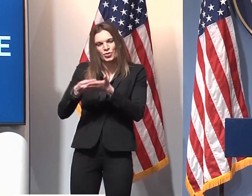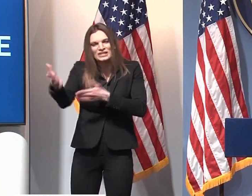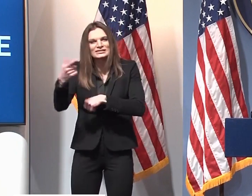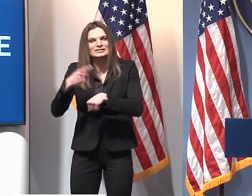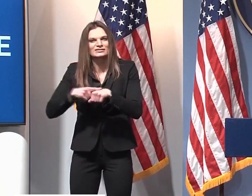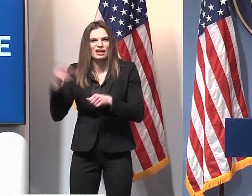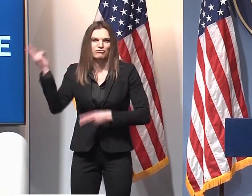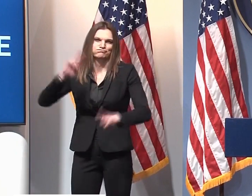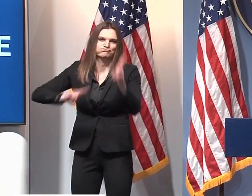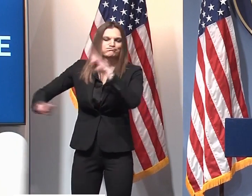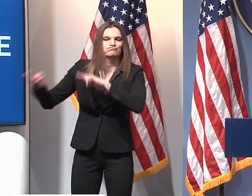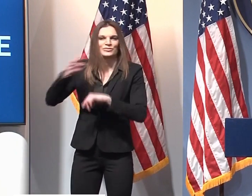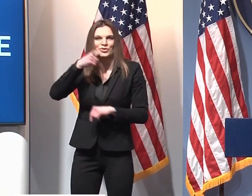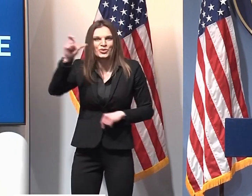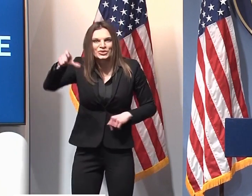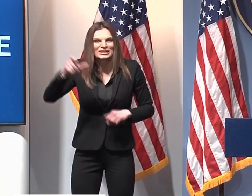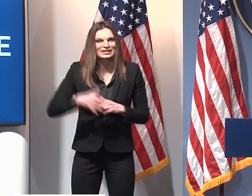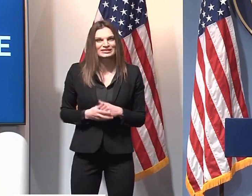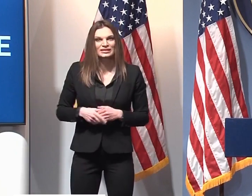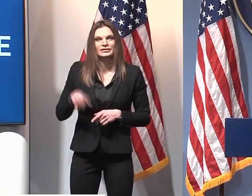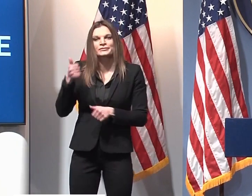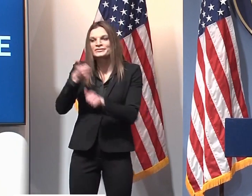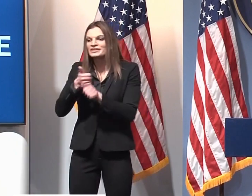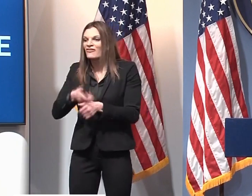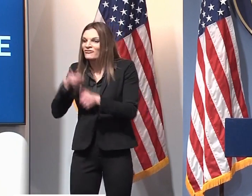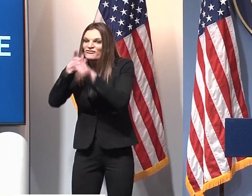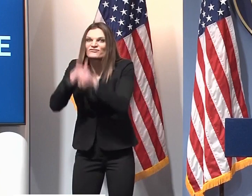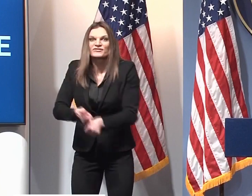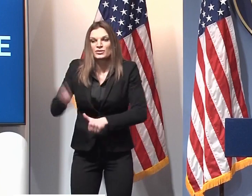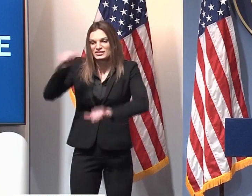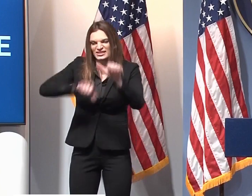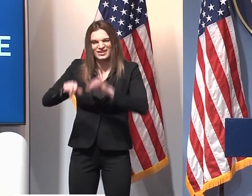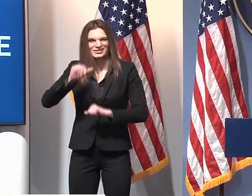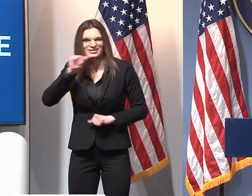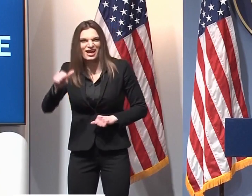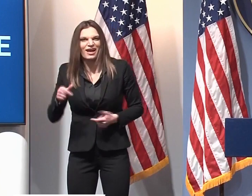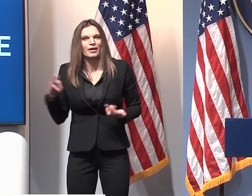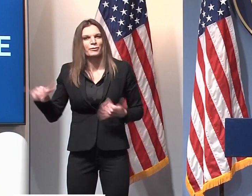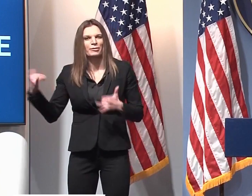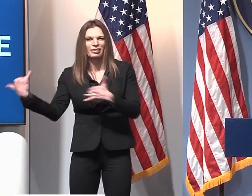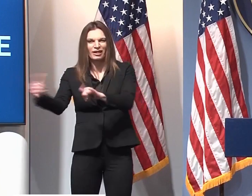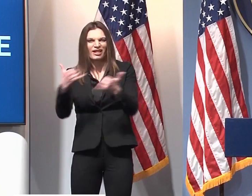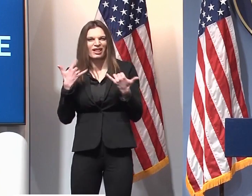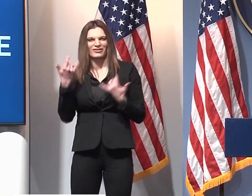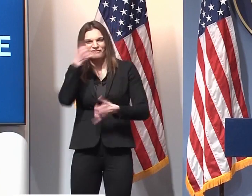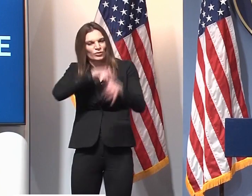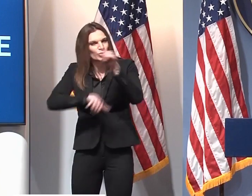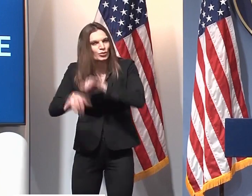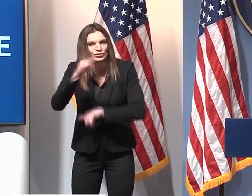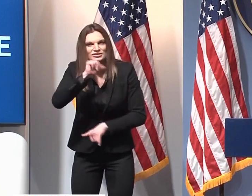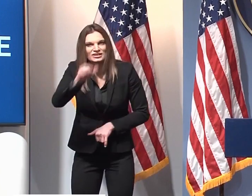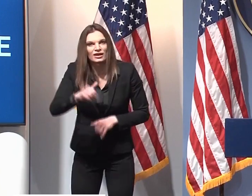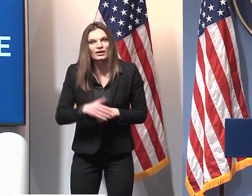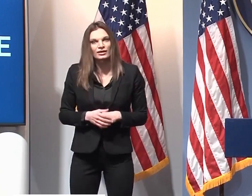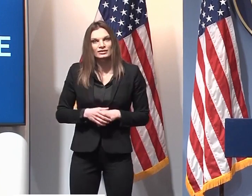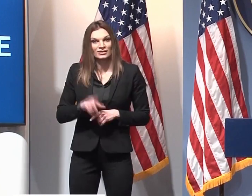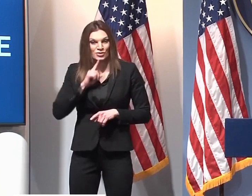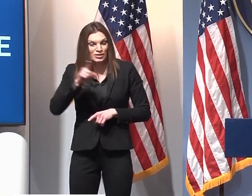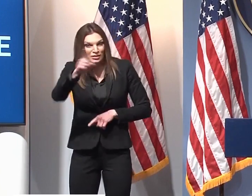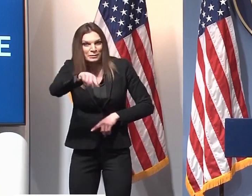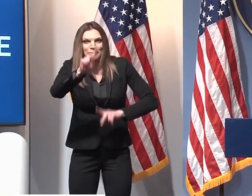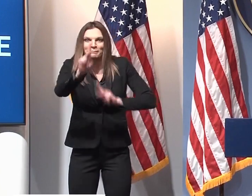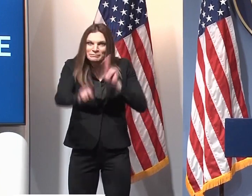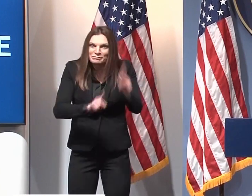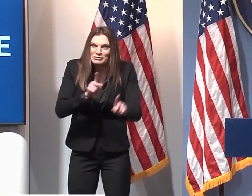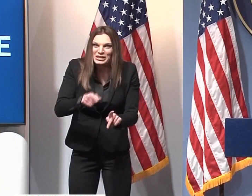time, ignoring too many facts, and frankly, playing political games when patients' lives are